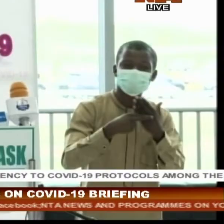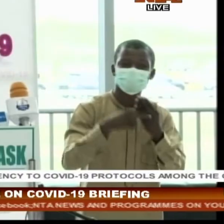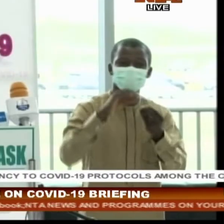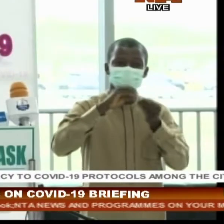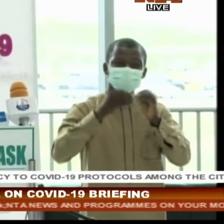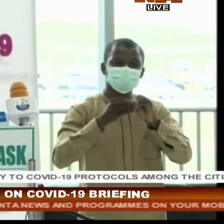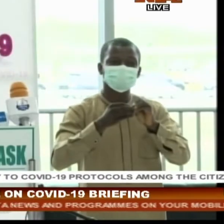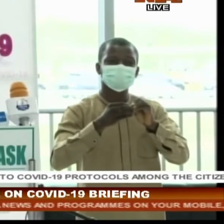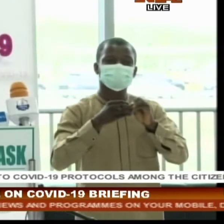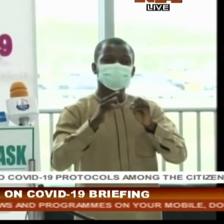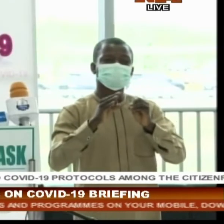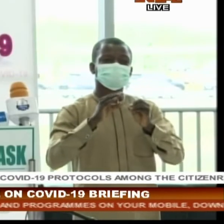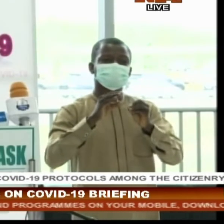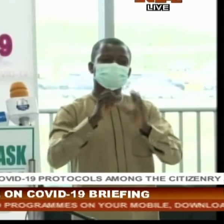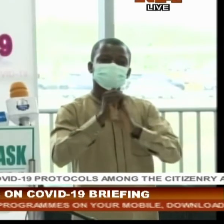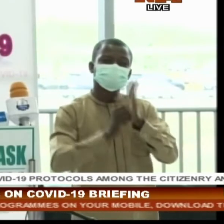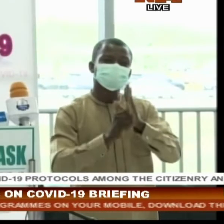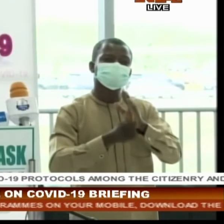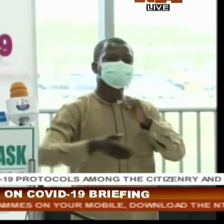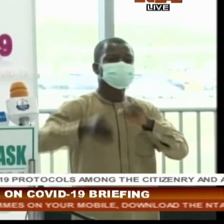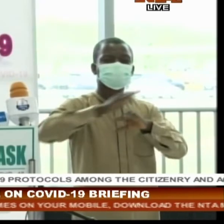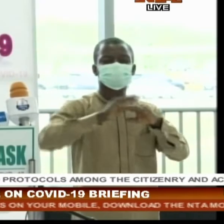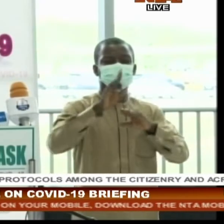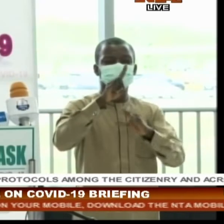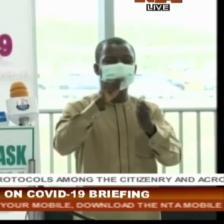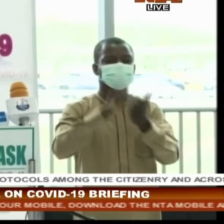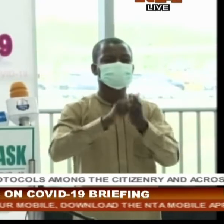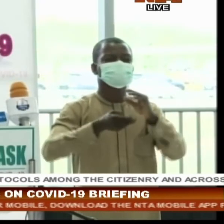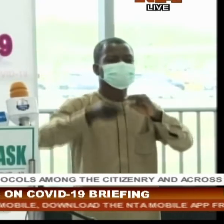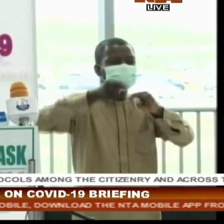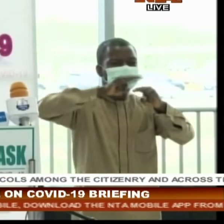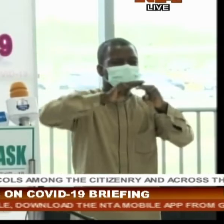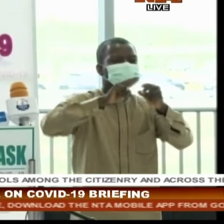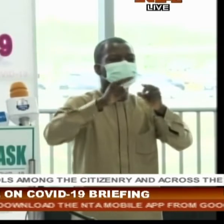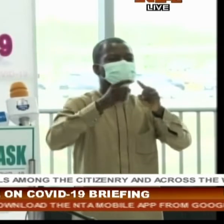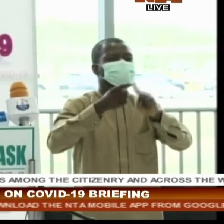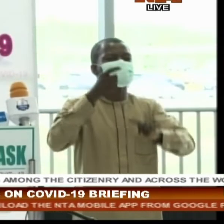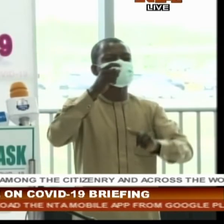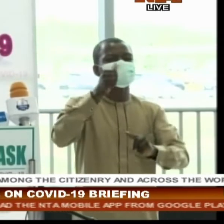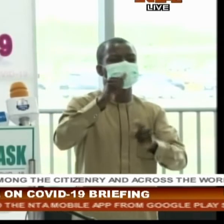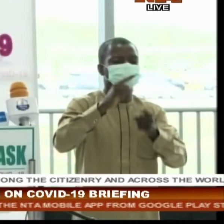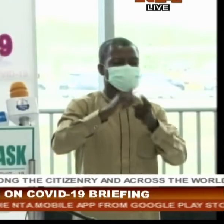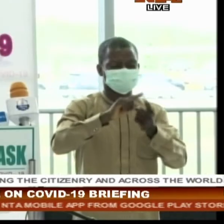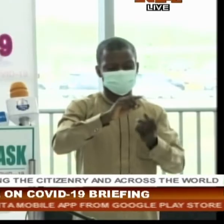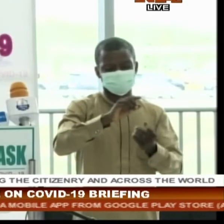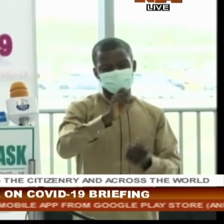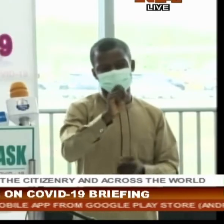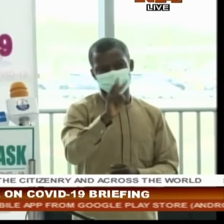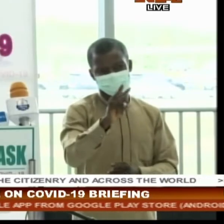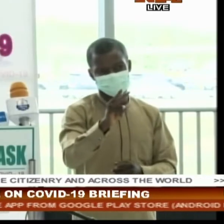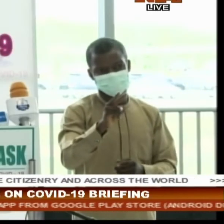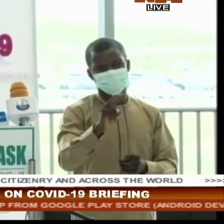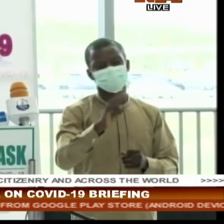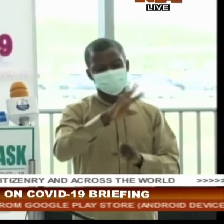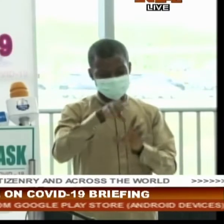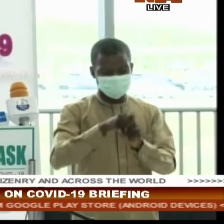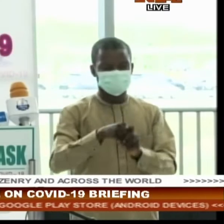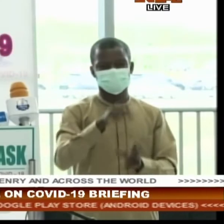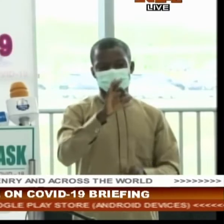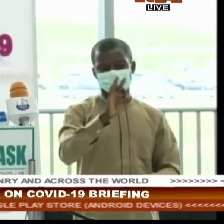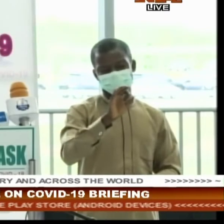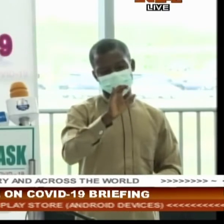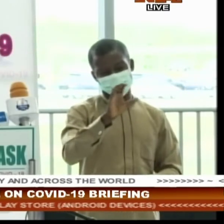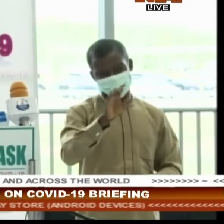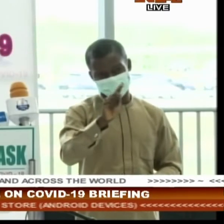over 1,000 confirmed cases increased from 10 to 12 on the FCT.